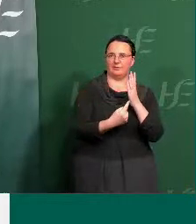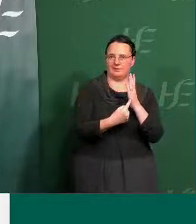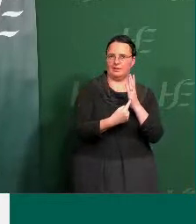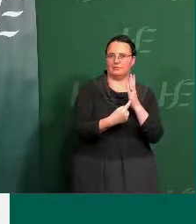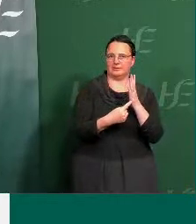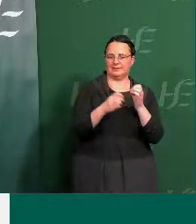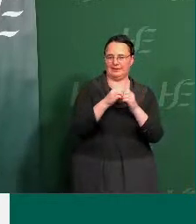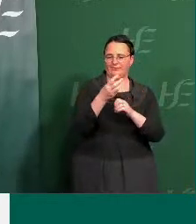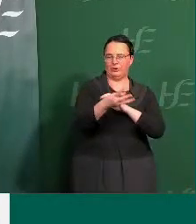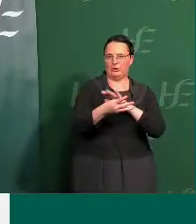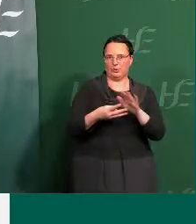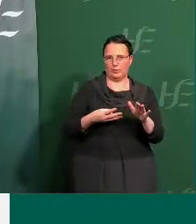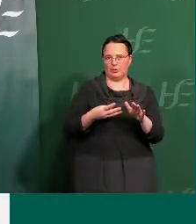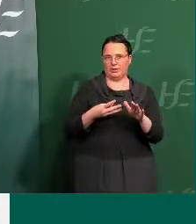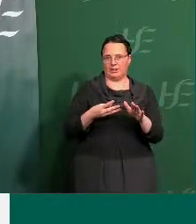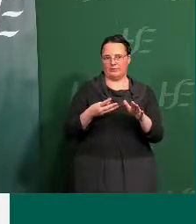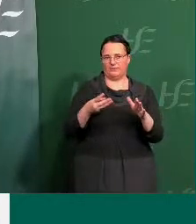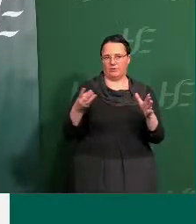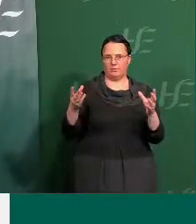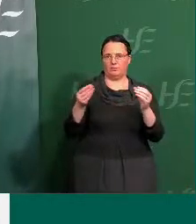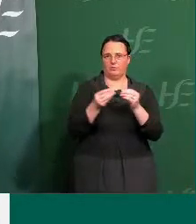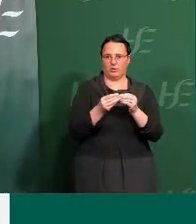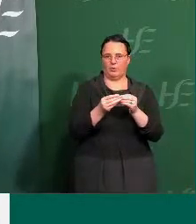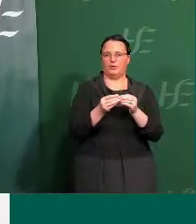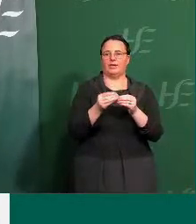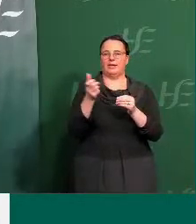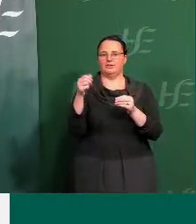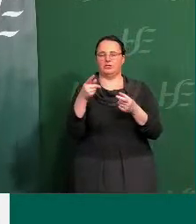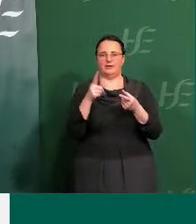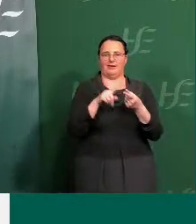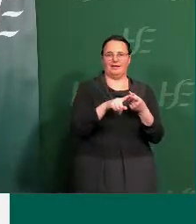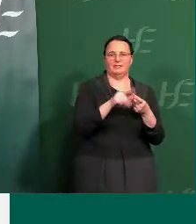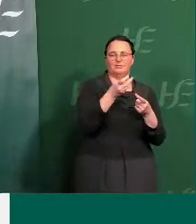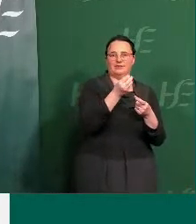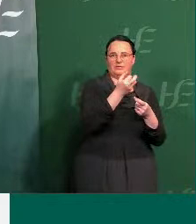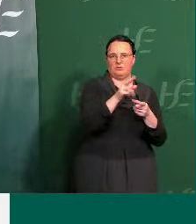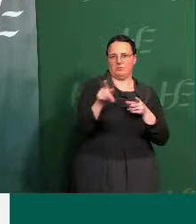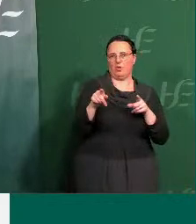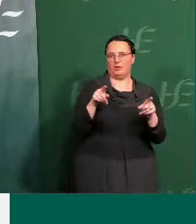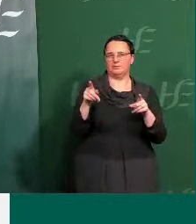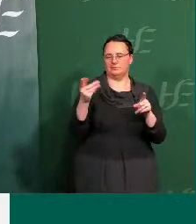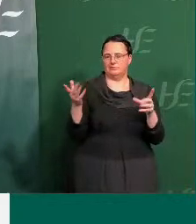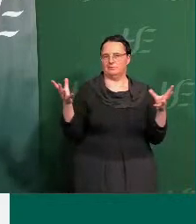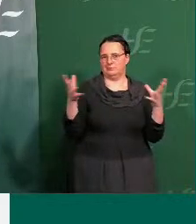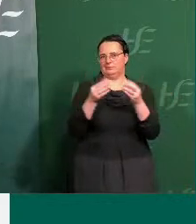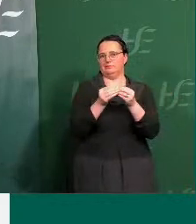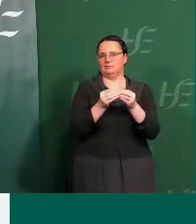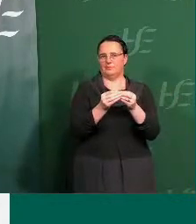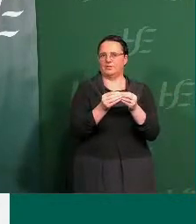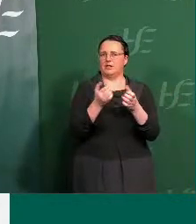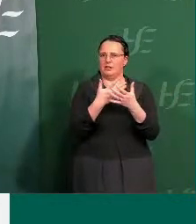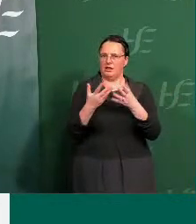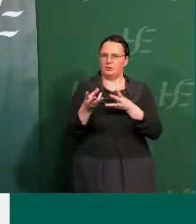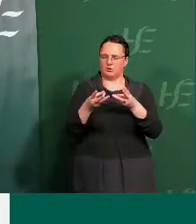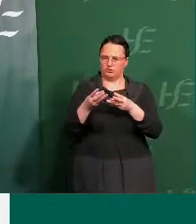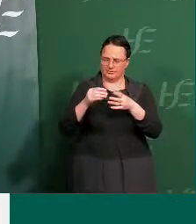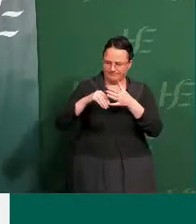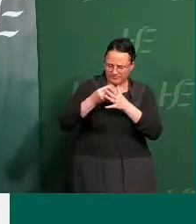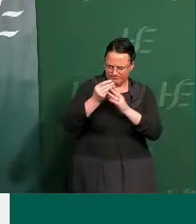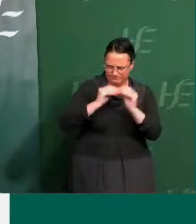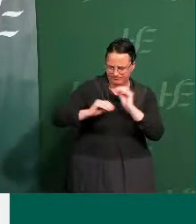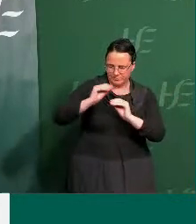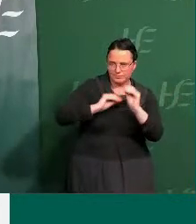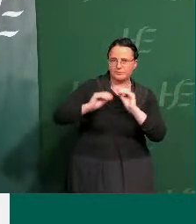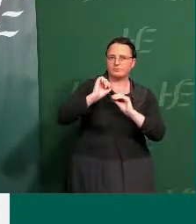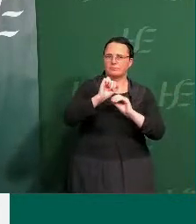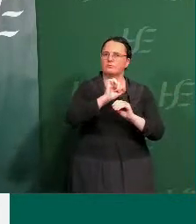375,000 per week across the two main testing modalities that we use. So again, a lot of work has gone into trying to develop that capacity, I suppose, to